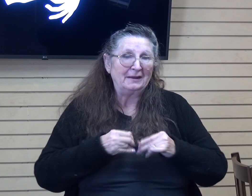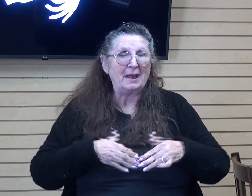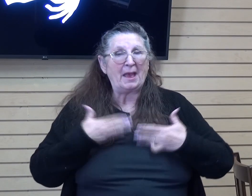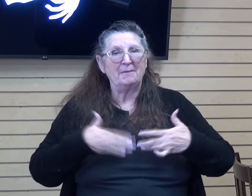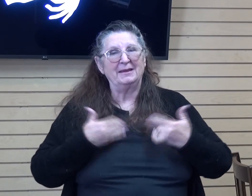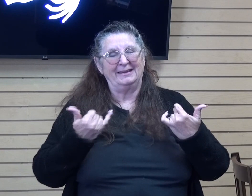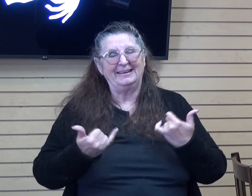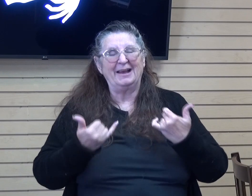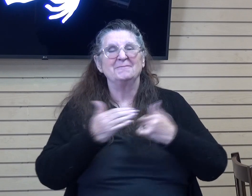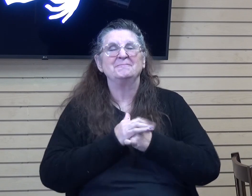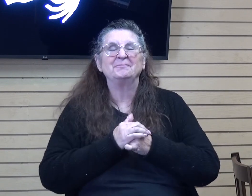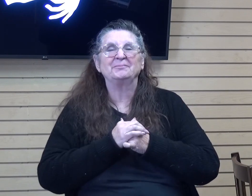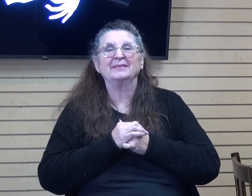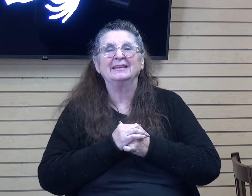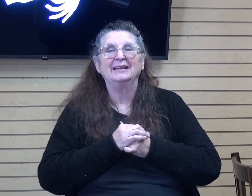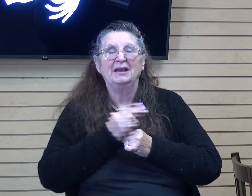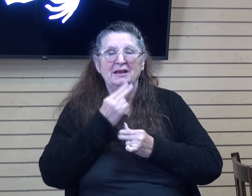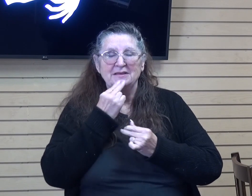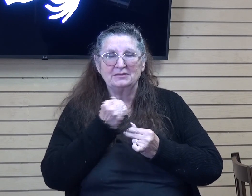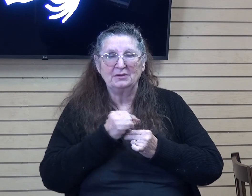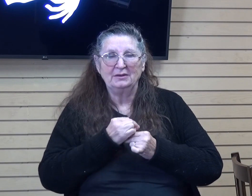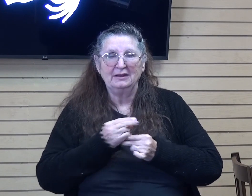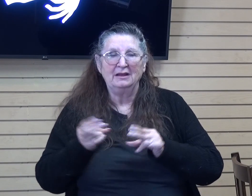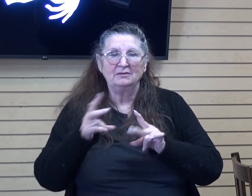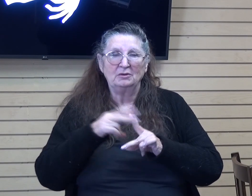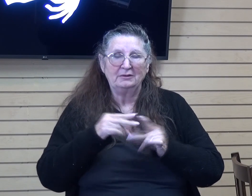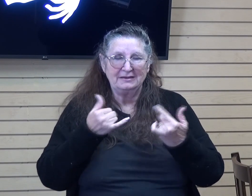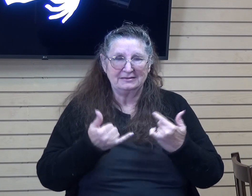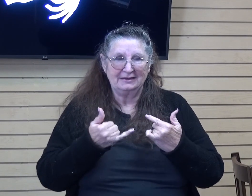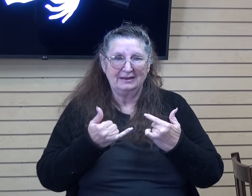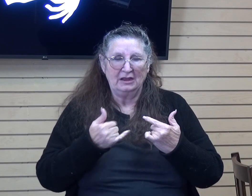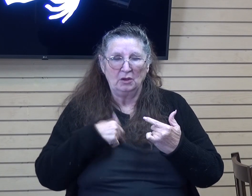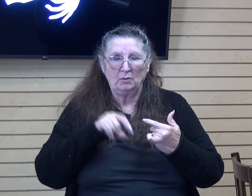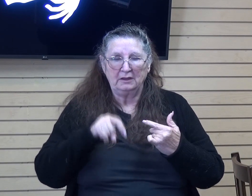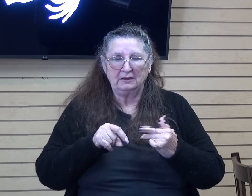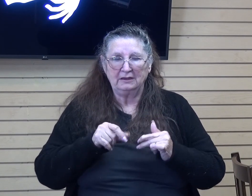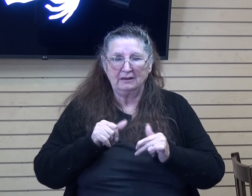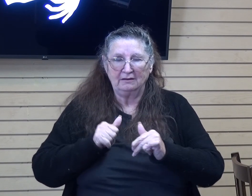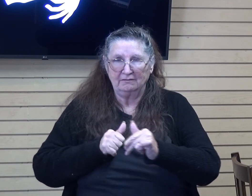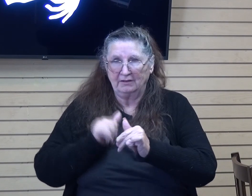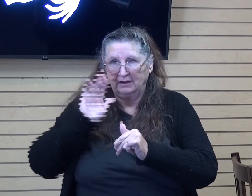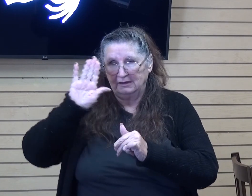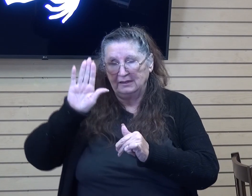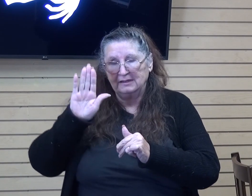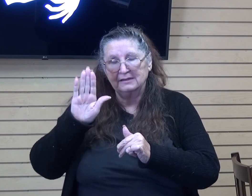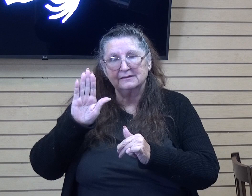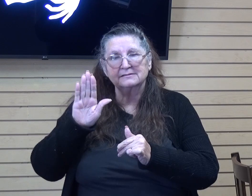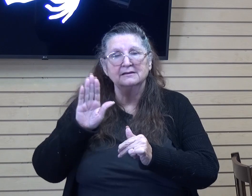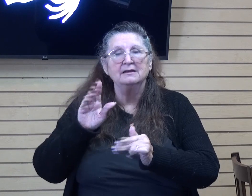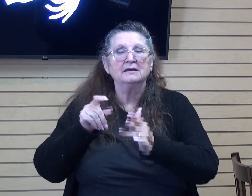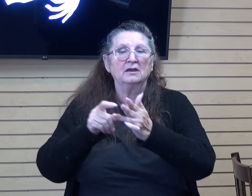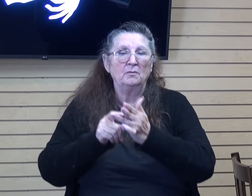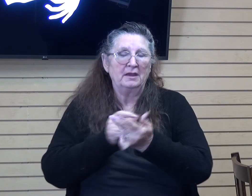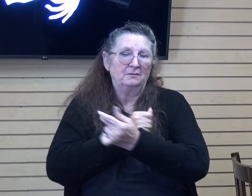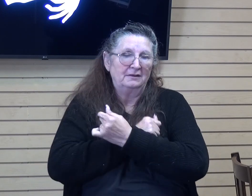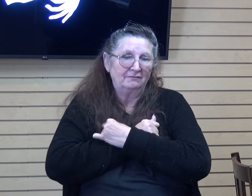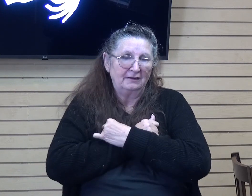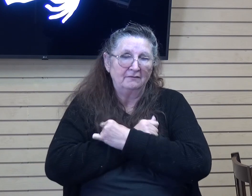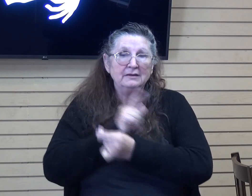cute. And this applies to us today. We are to walk in his commandment of love because he tells us to, and the Lord knows best in